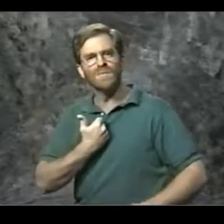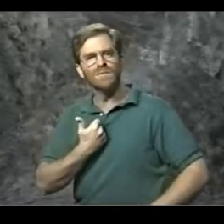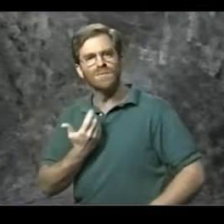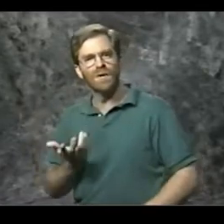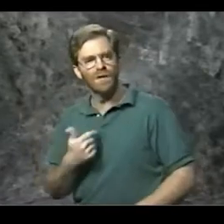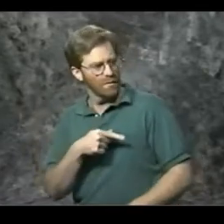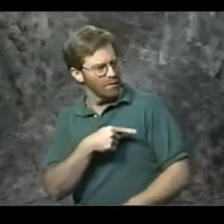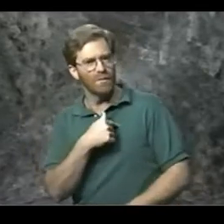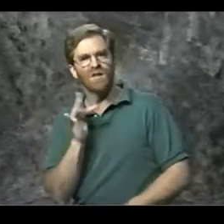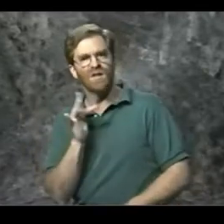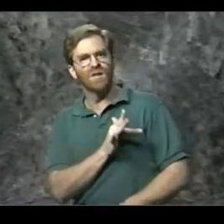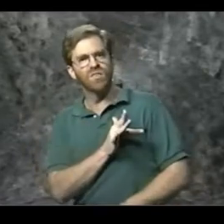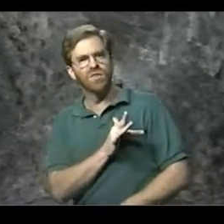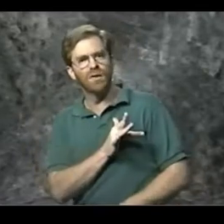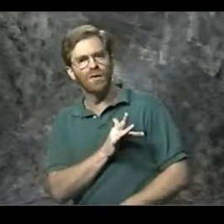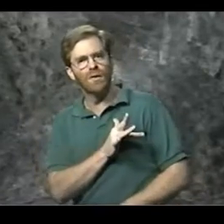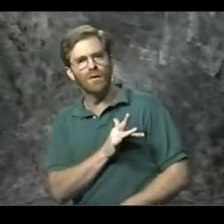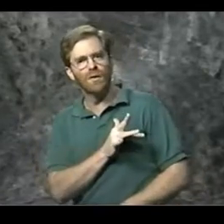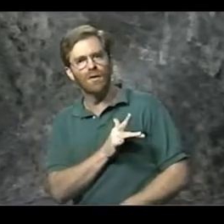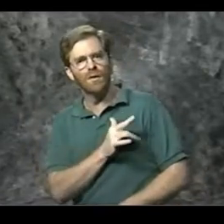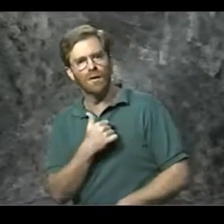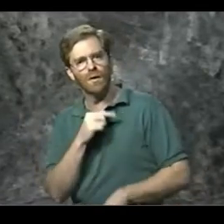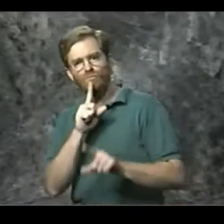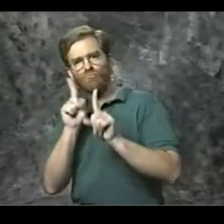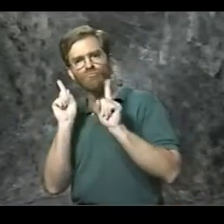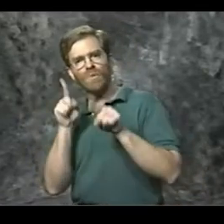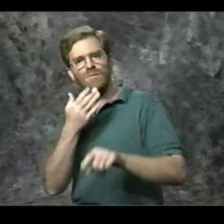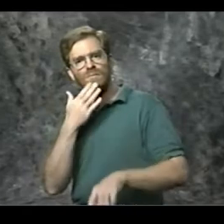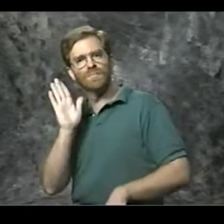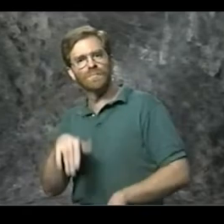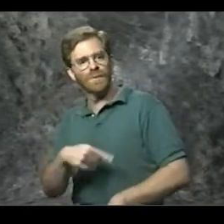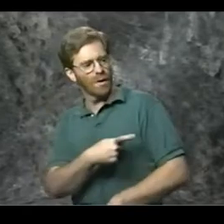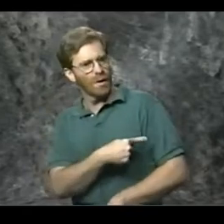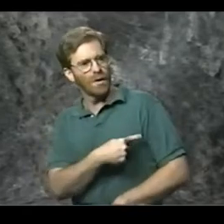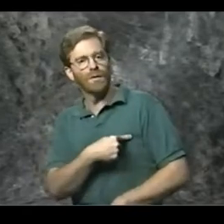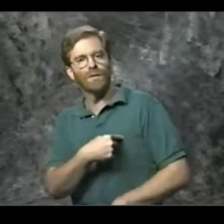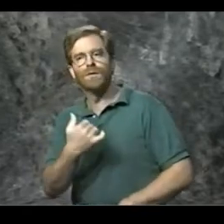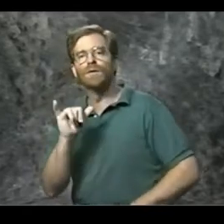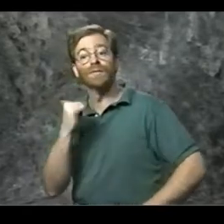expressions and their gestures and freaking out, and I would always get fed up with them.